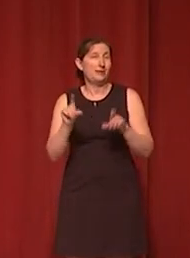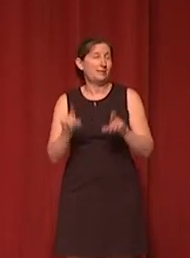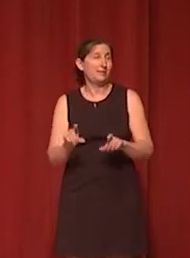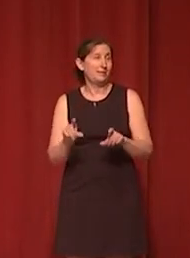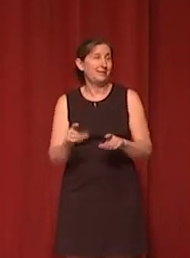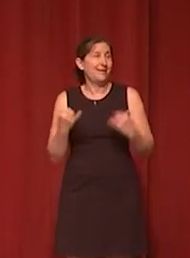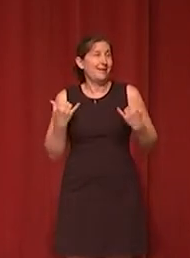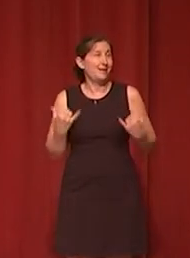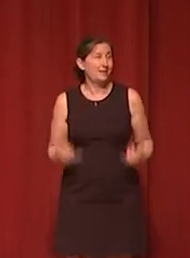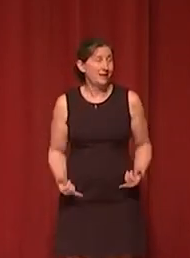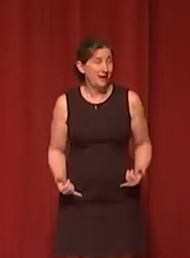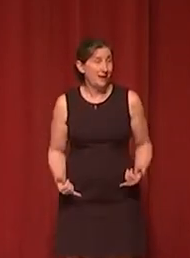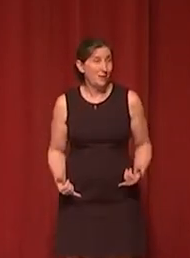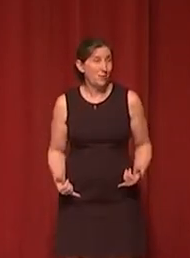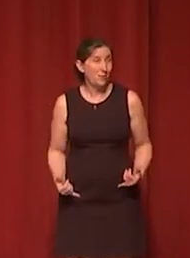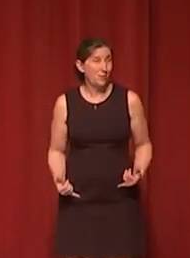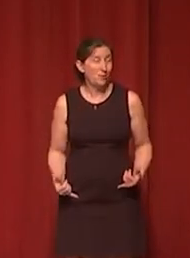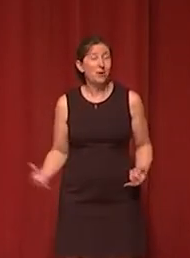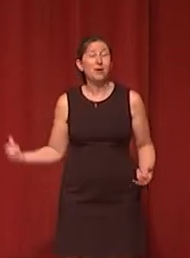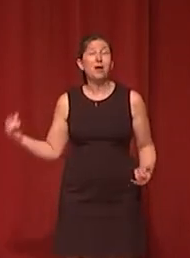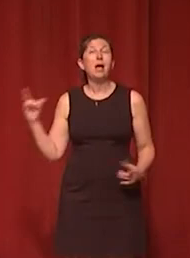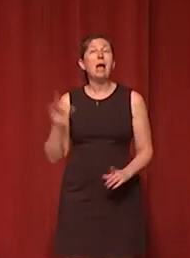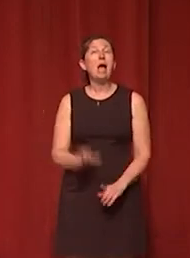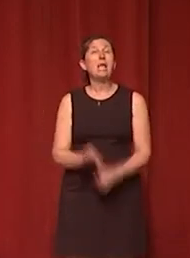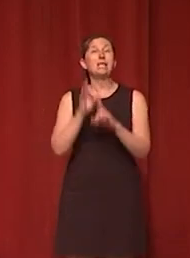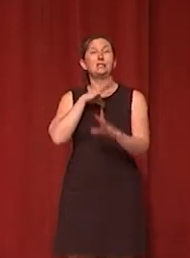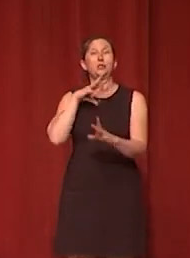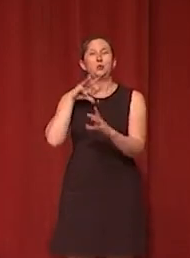help us learn what's the best way to approach that.